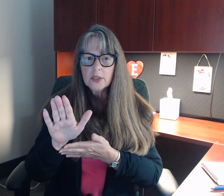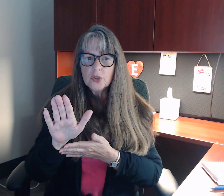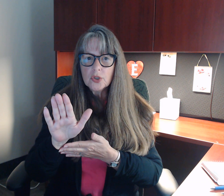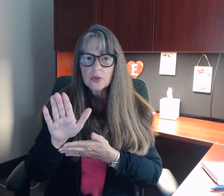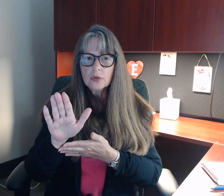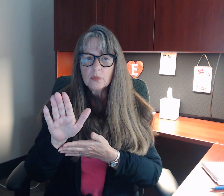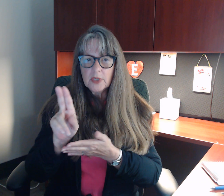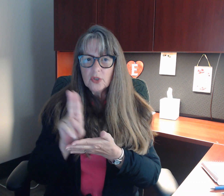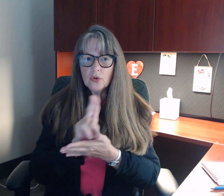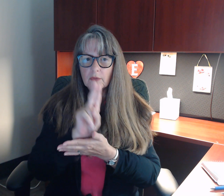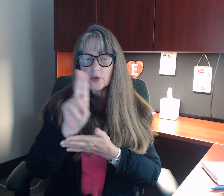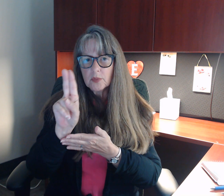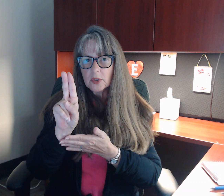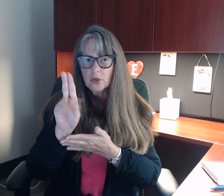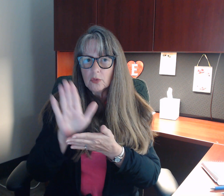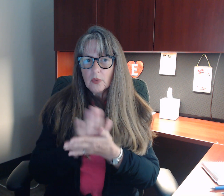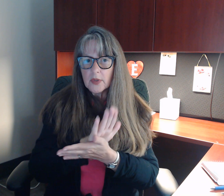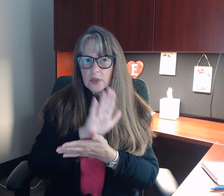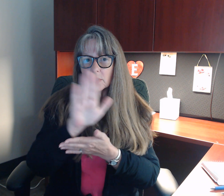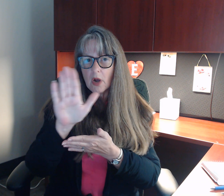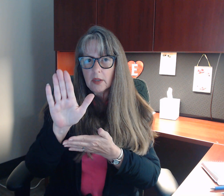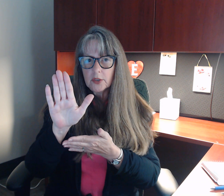college. We did university with a U, and this is college.